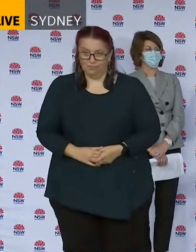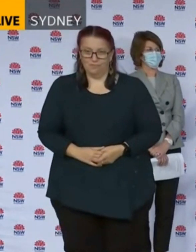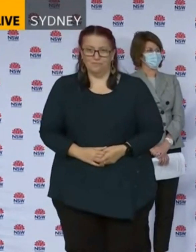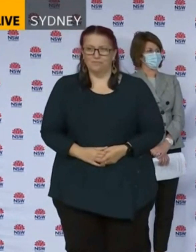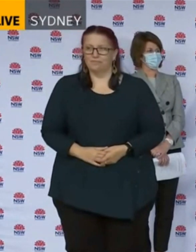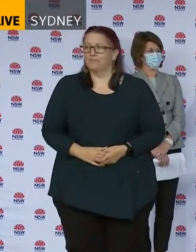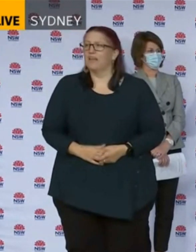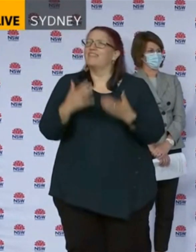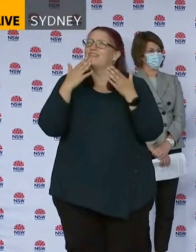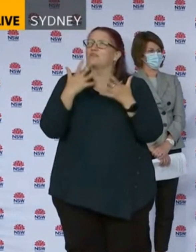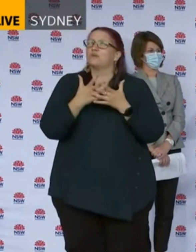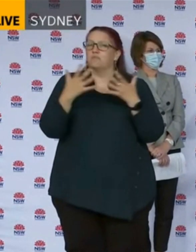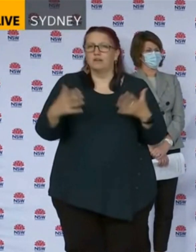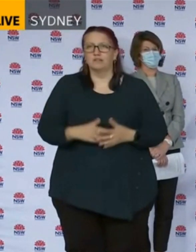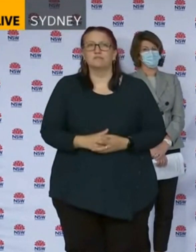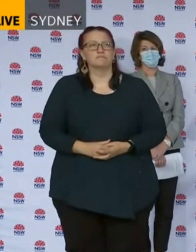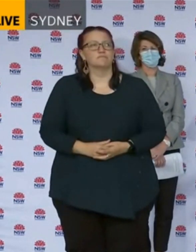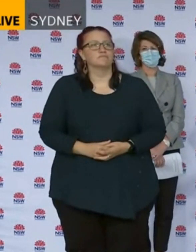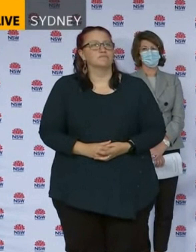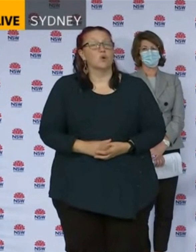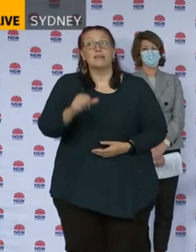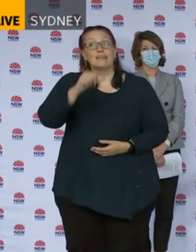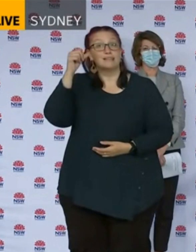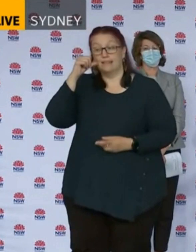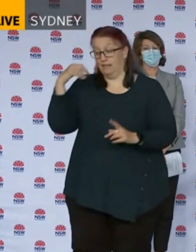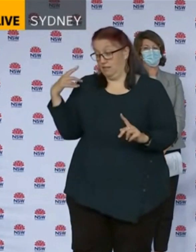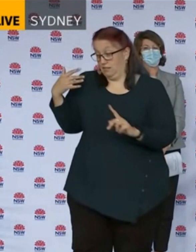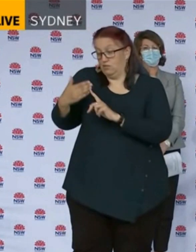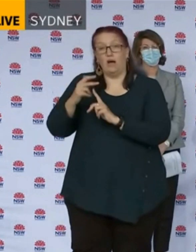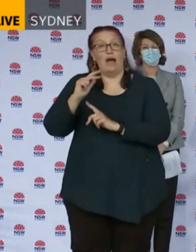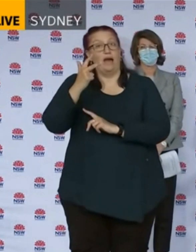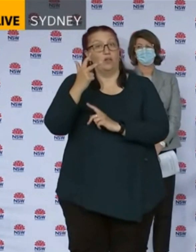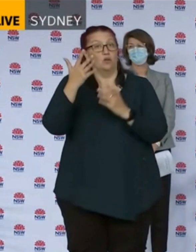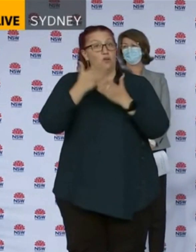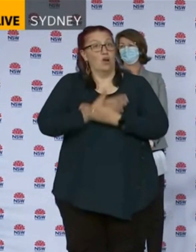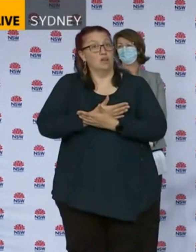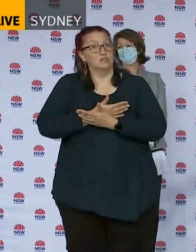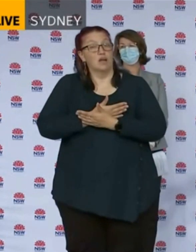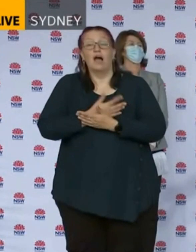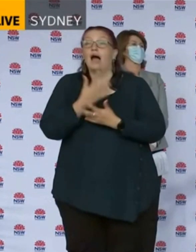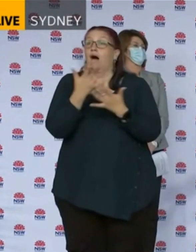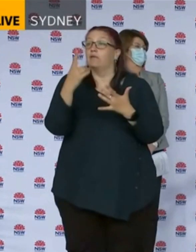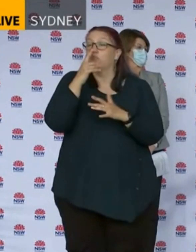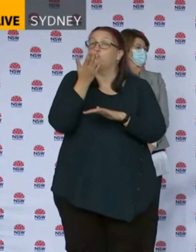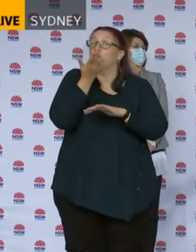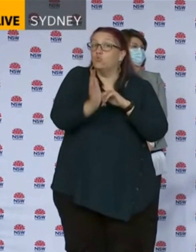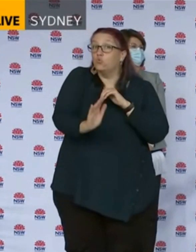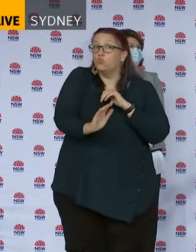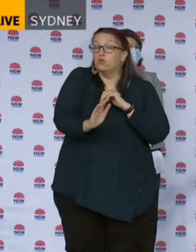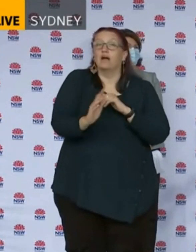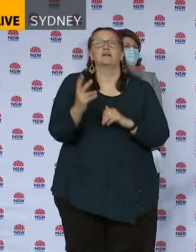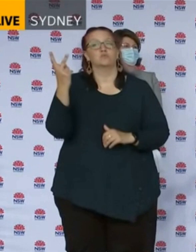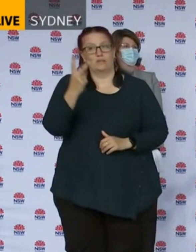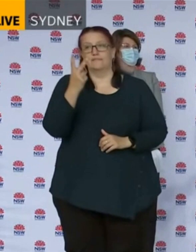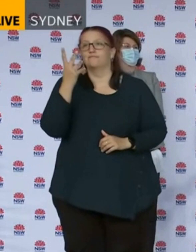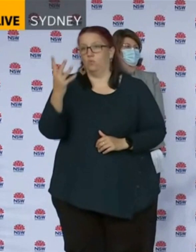Thank you, Premier. So New South Wales recorded 24 locally acquired cases of COVID in the 24 hours to 8 p.m. last night. 17